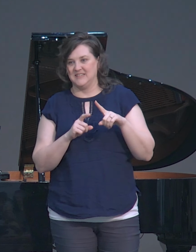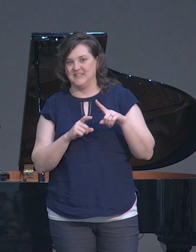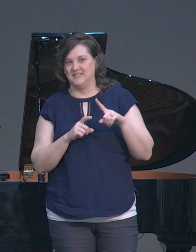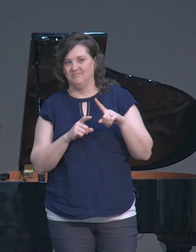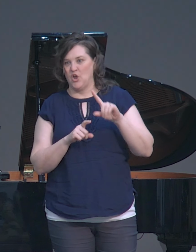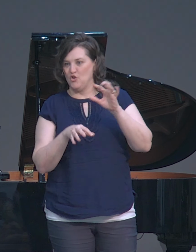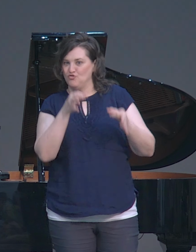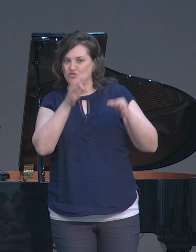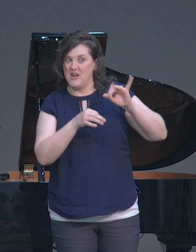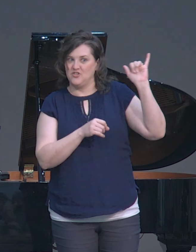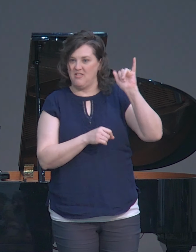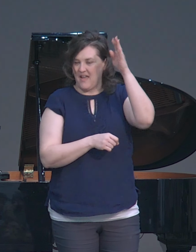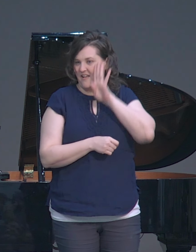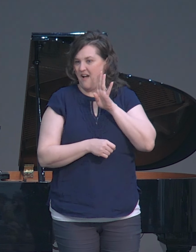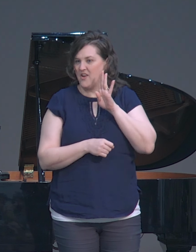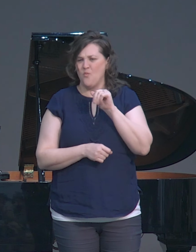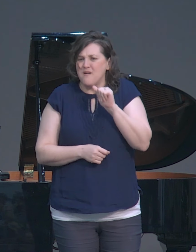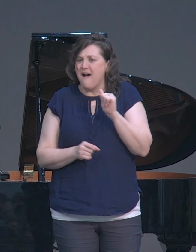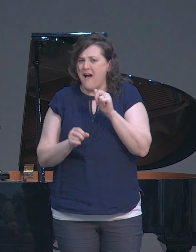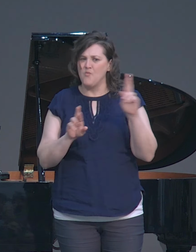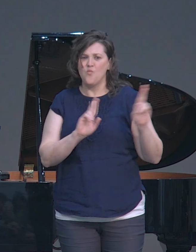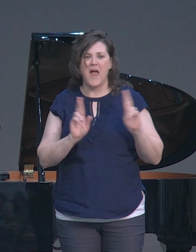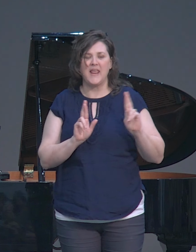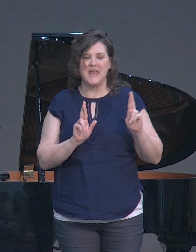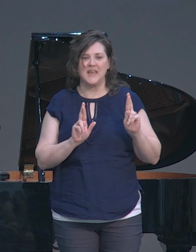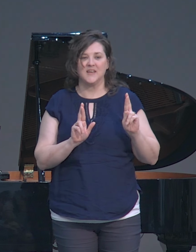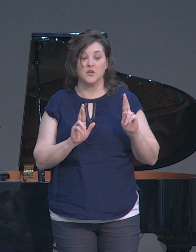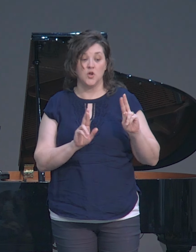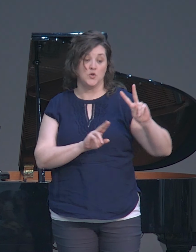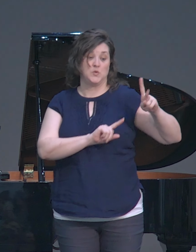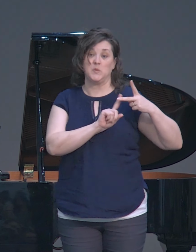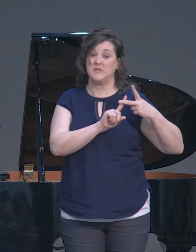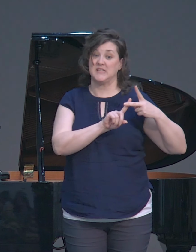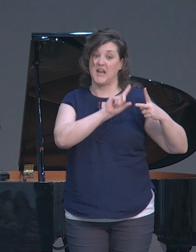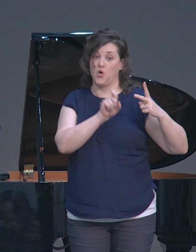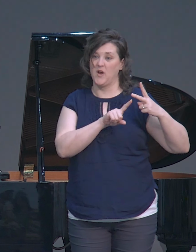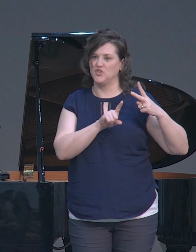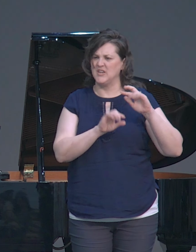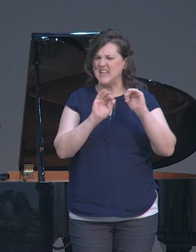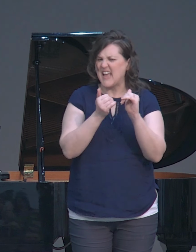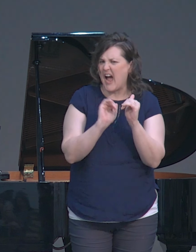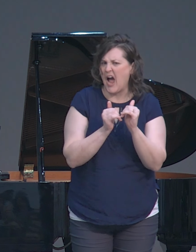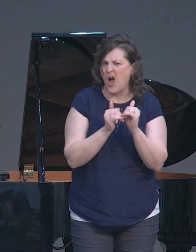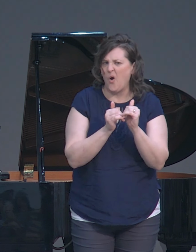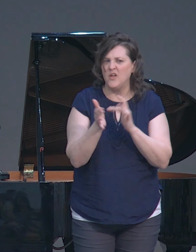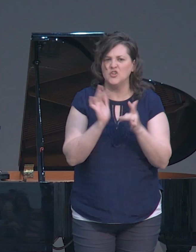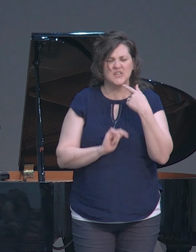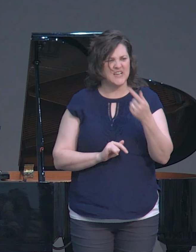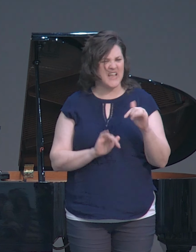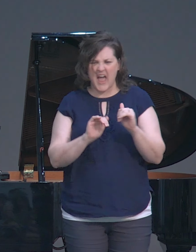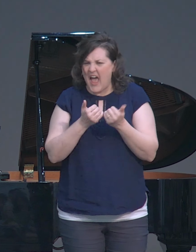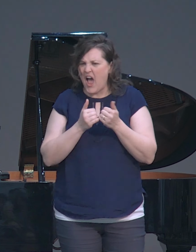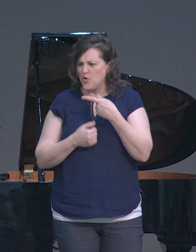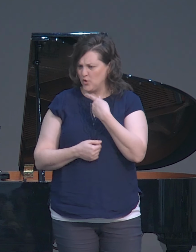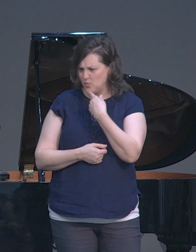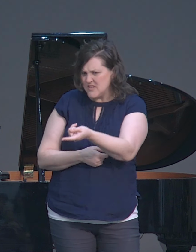judge like God. Notice the second question he asks. It's a how question. Jesus asks, how can you say to your